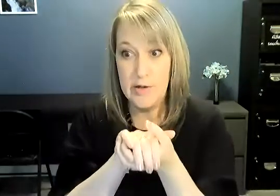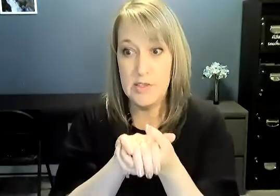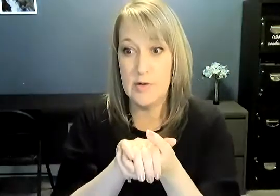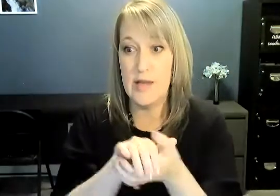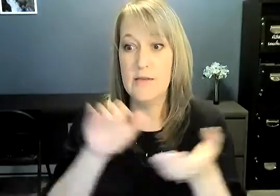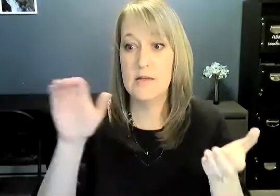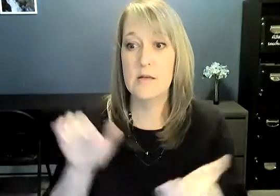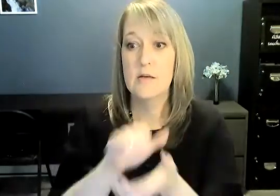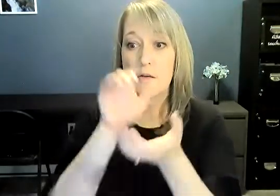marriage, okay?